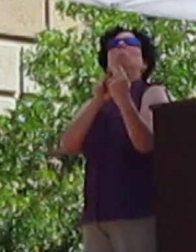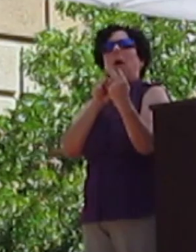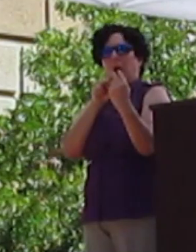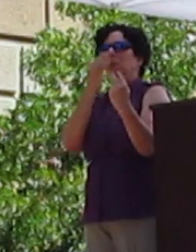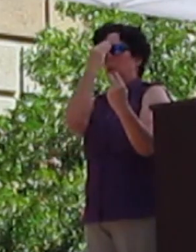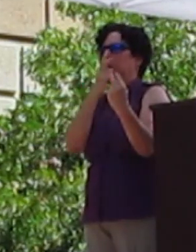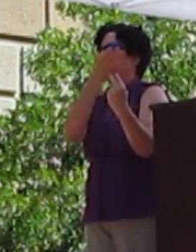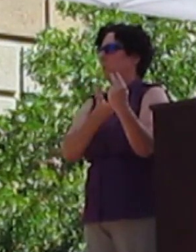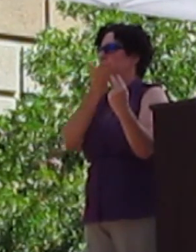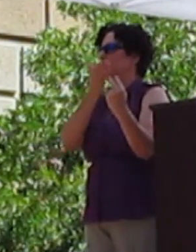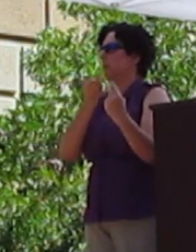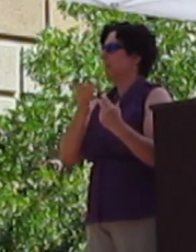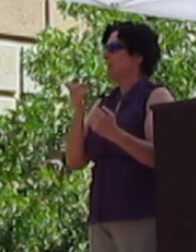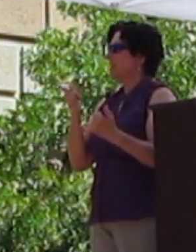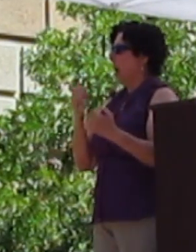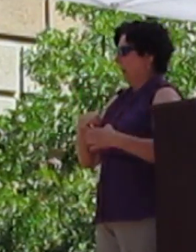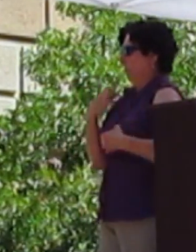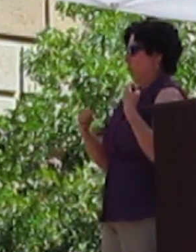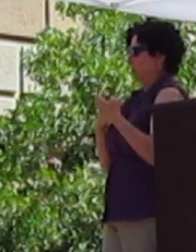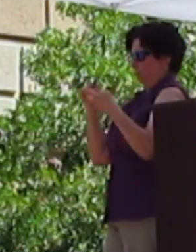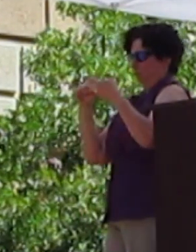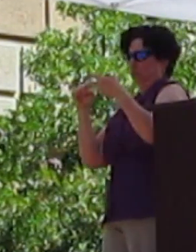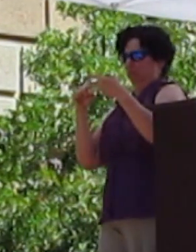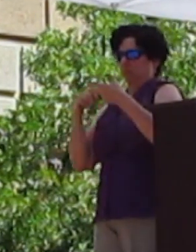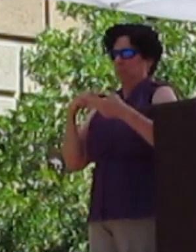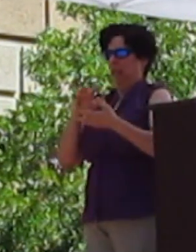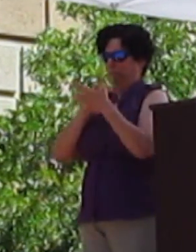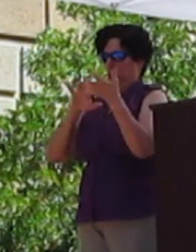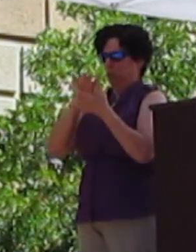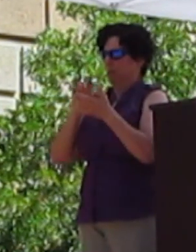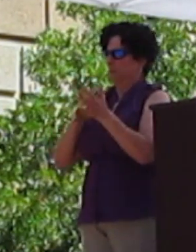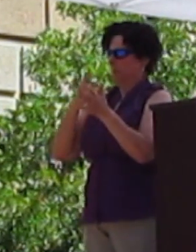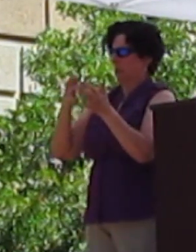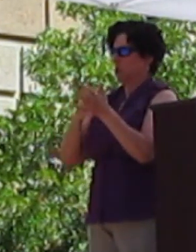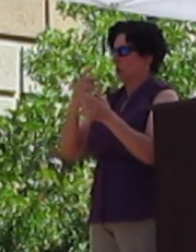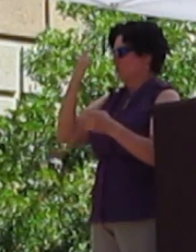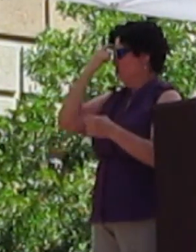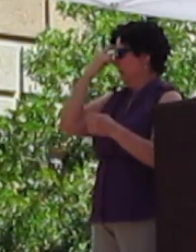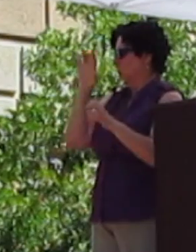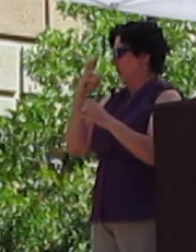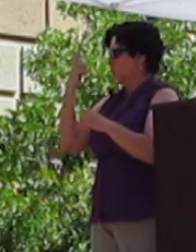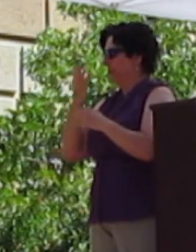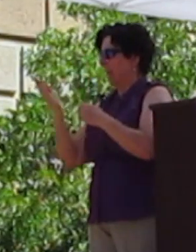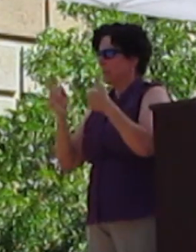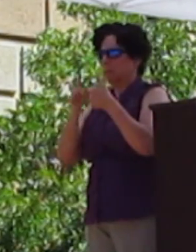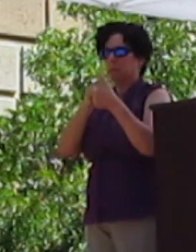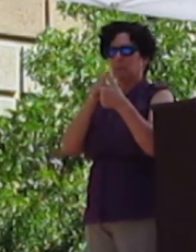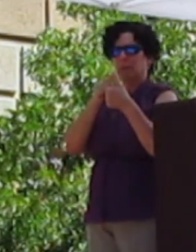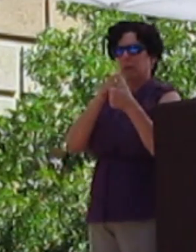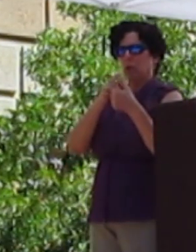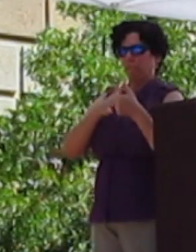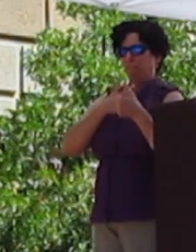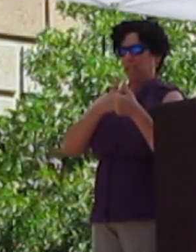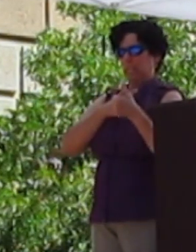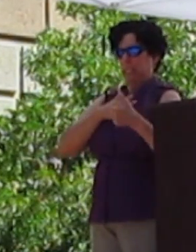Next, emotions get confusing sometimes because your brain is doing two things at once. Next time your feelings get